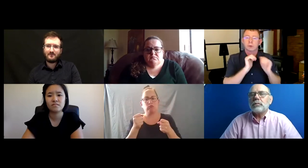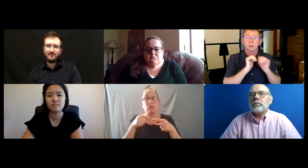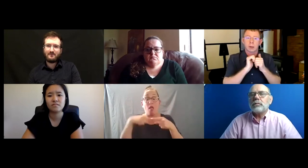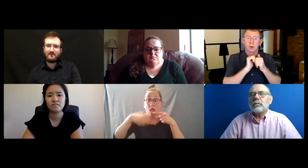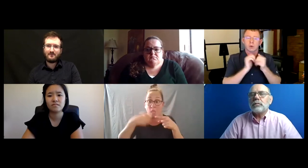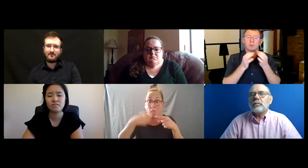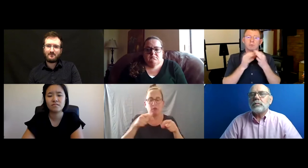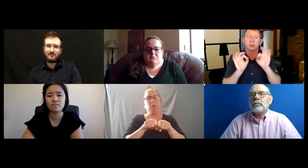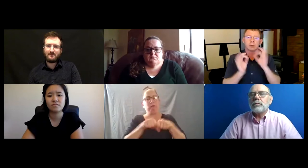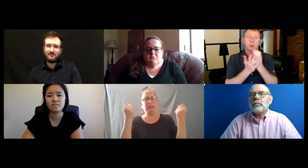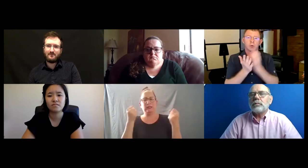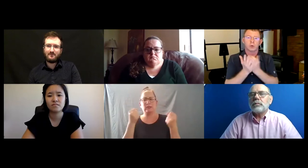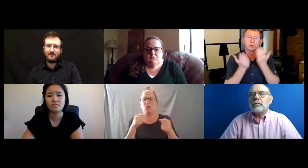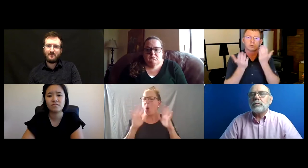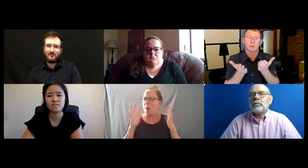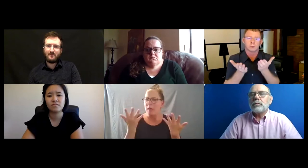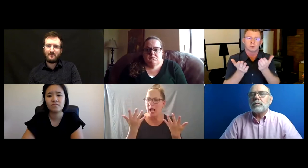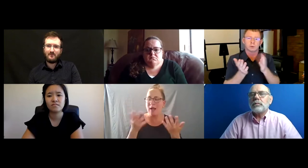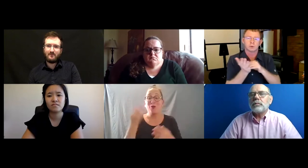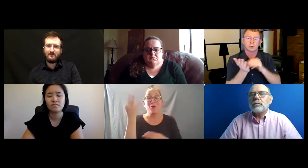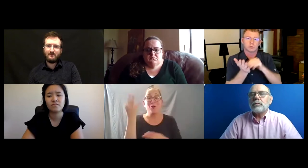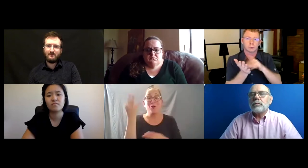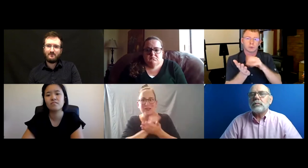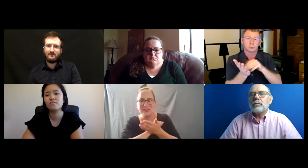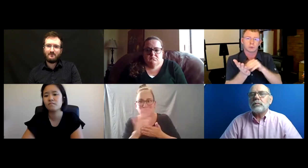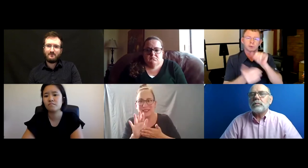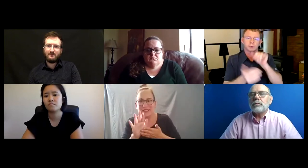students that they can break the cycle. They offer